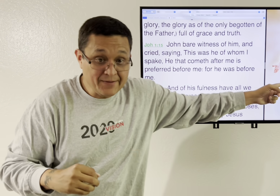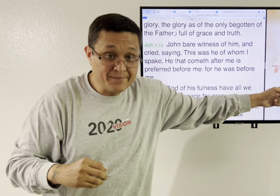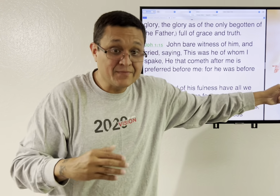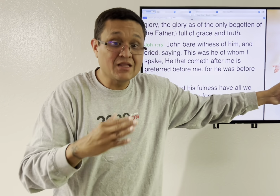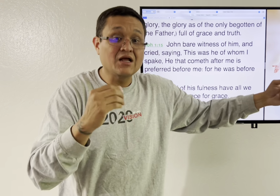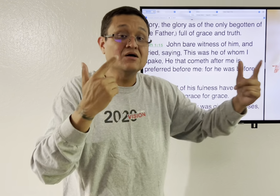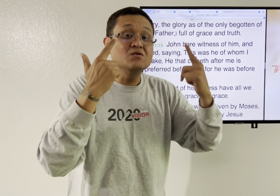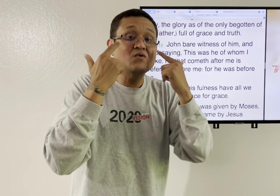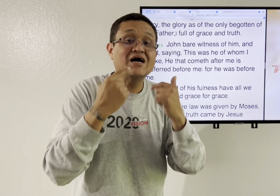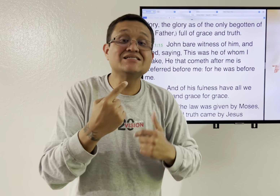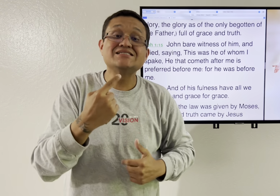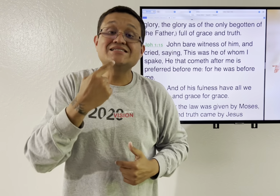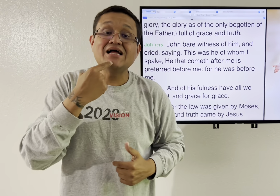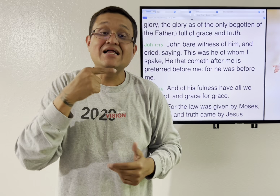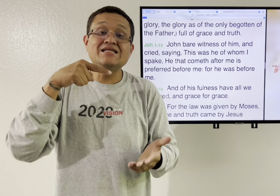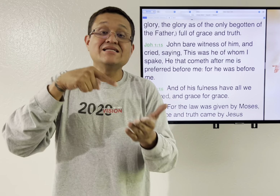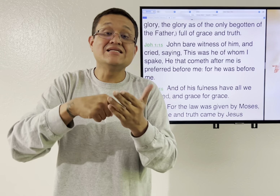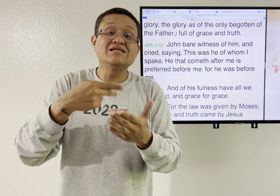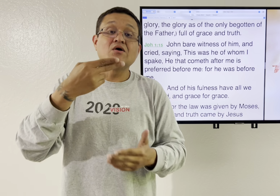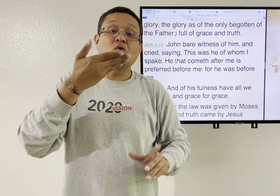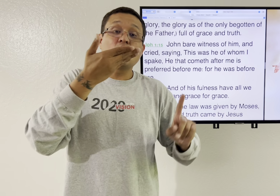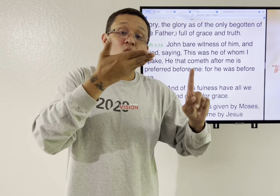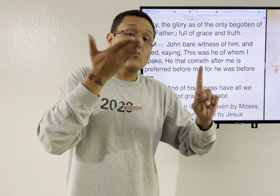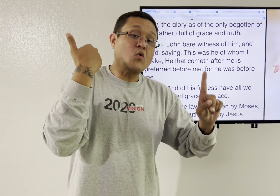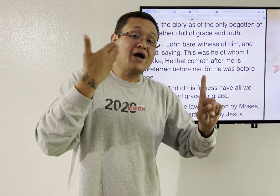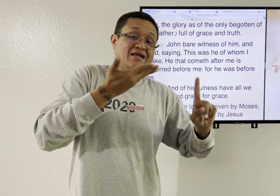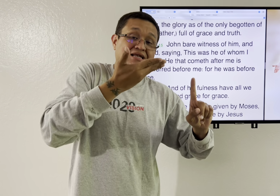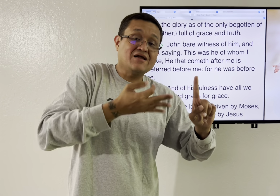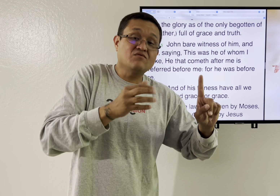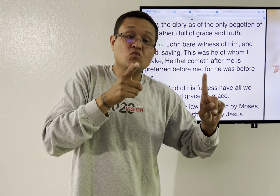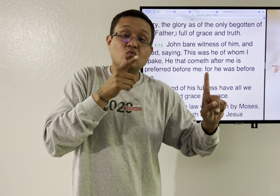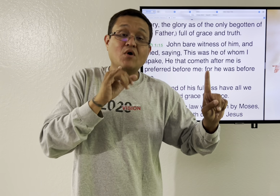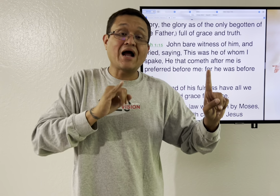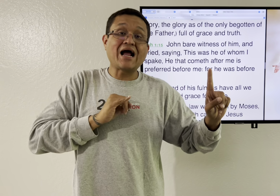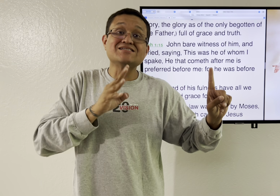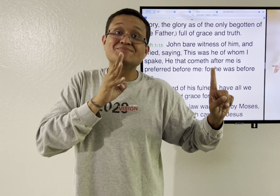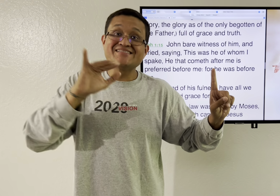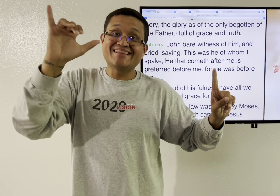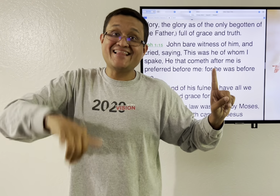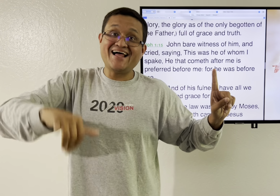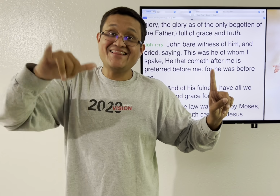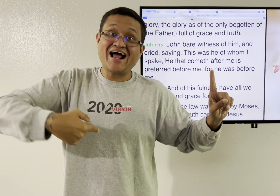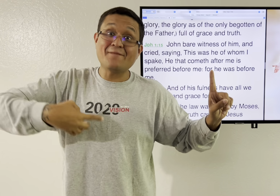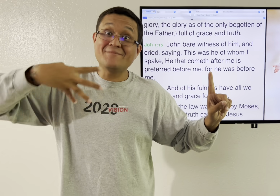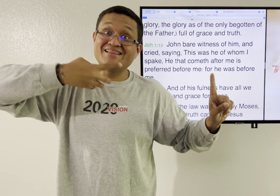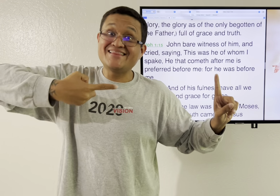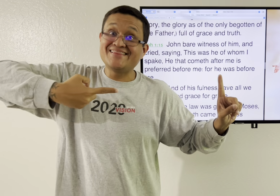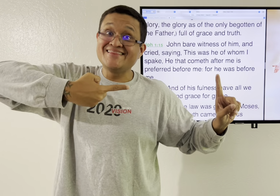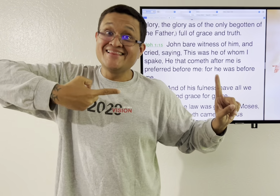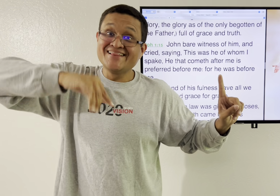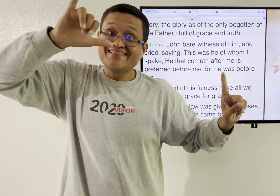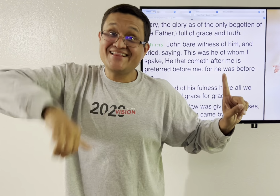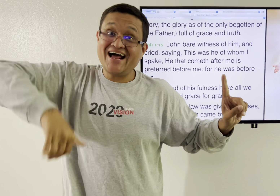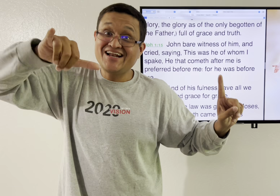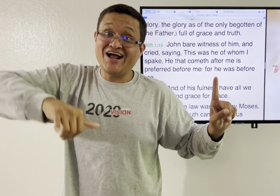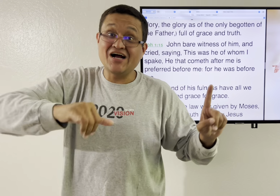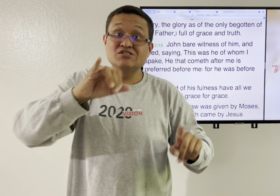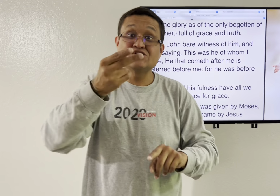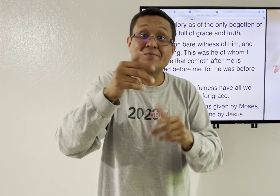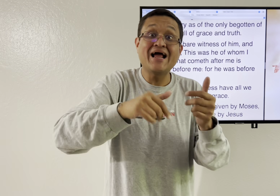And John bare witness of Him and cried, saying, there was He of whom I spake. He's kind